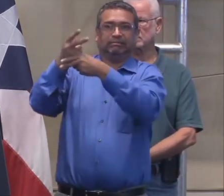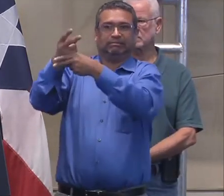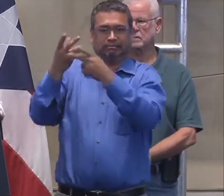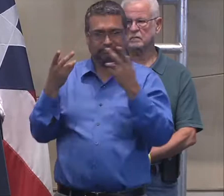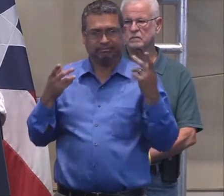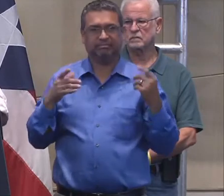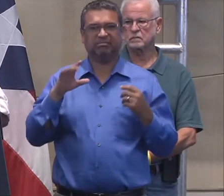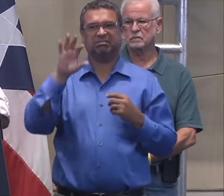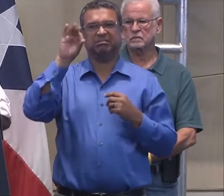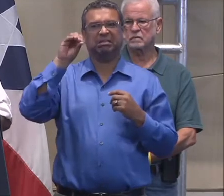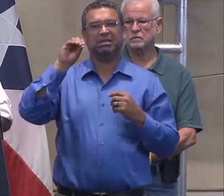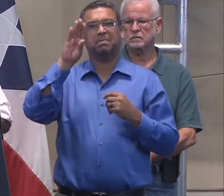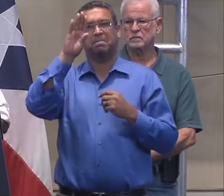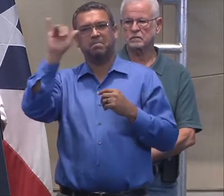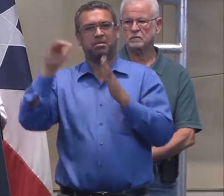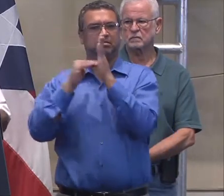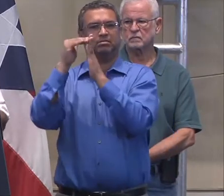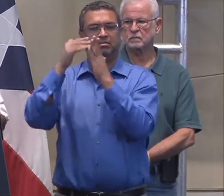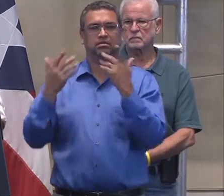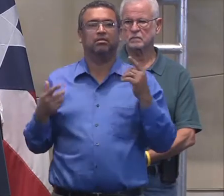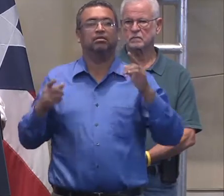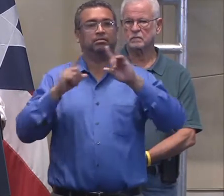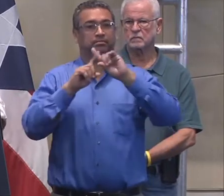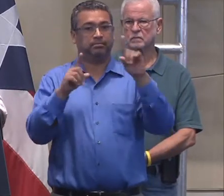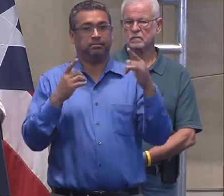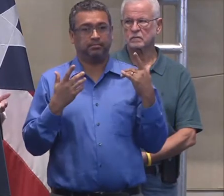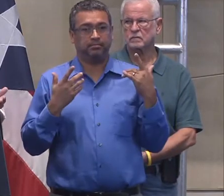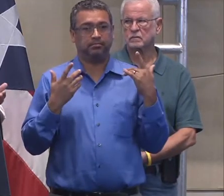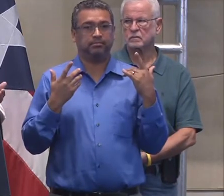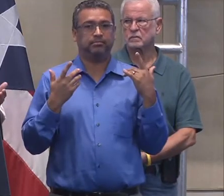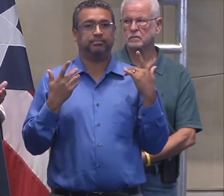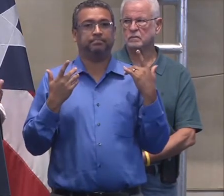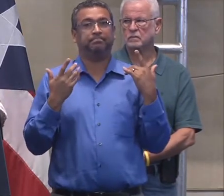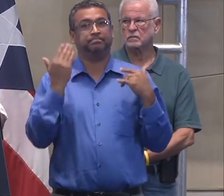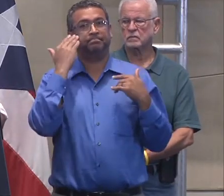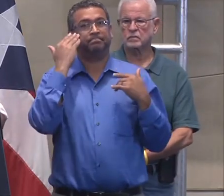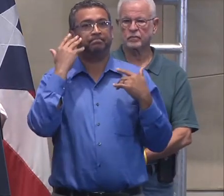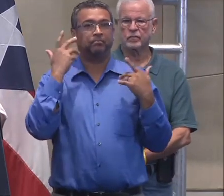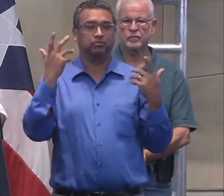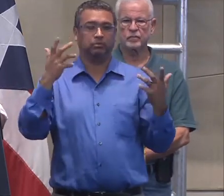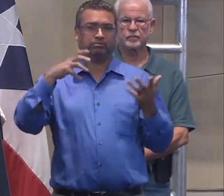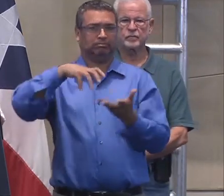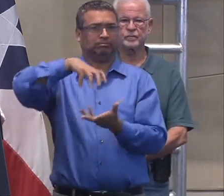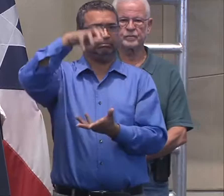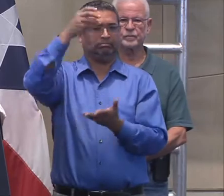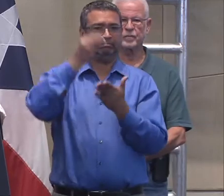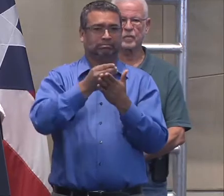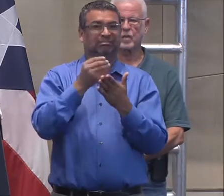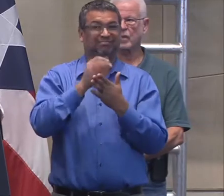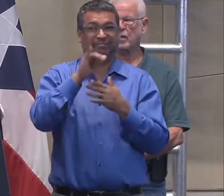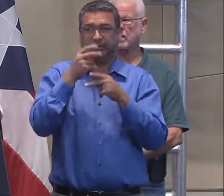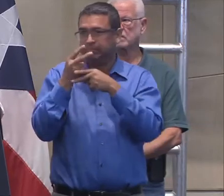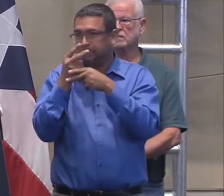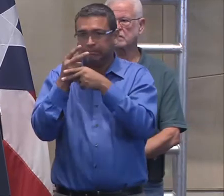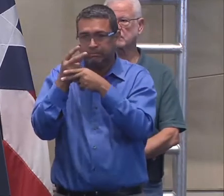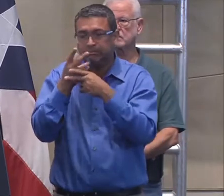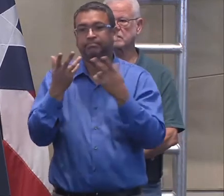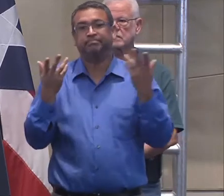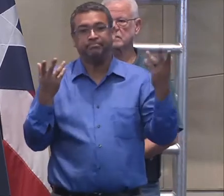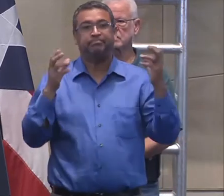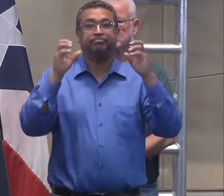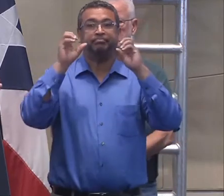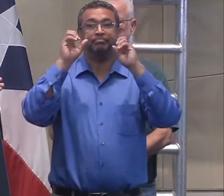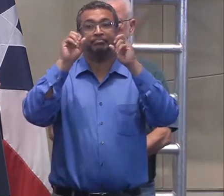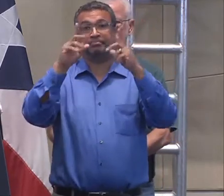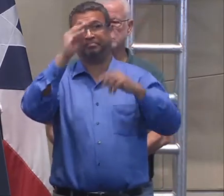Notwithstanding, we can recognize that it's, uh, a, a significant amount of money. And based on that estimate, we can see what we're going to